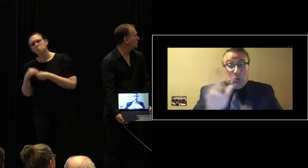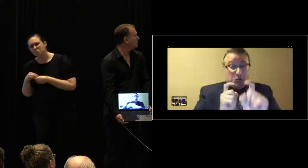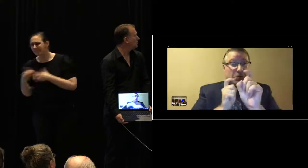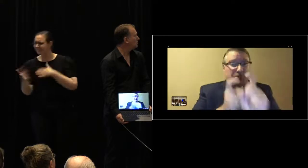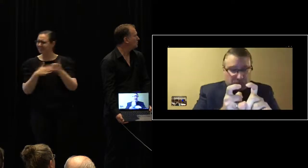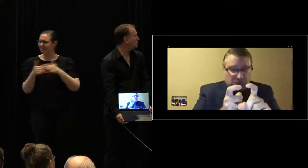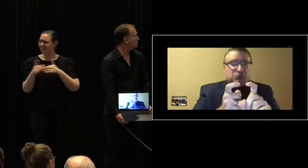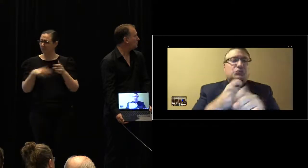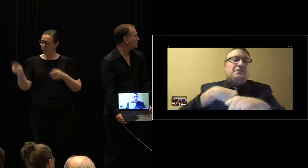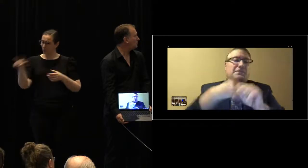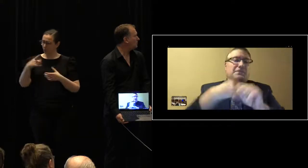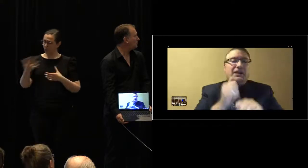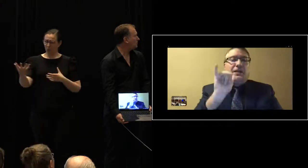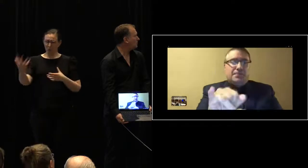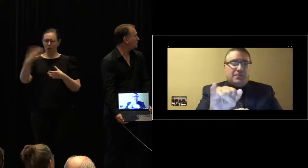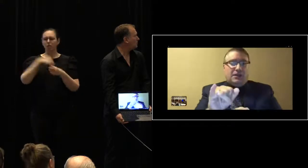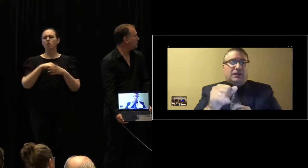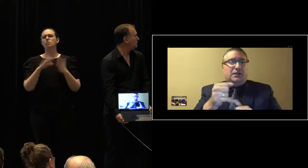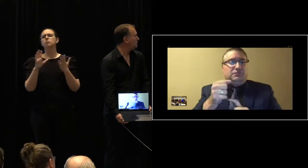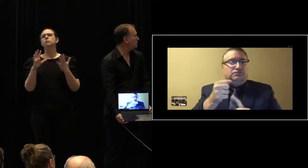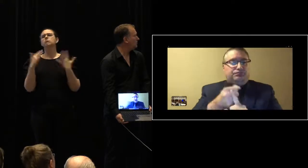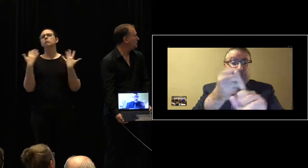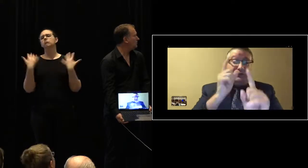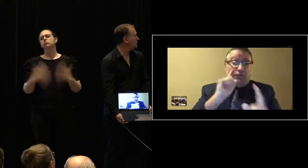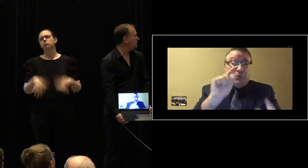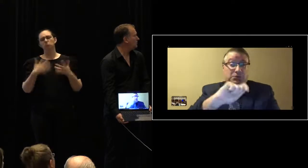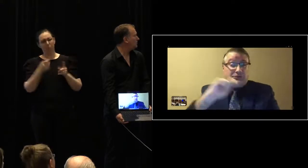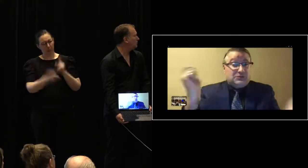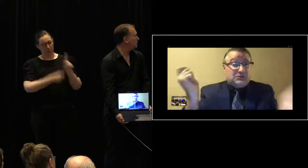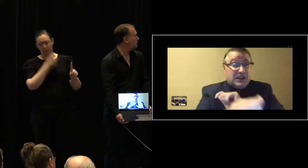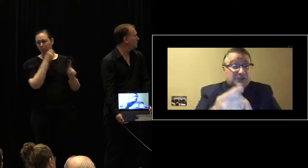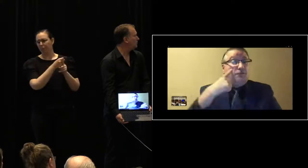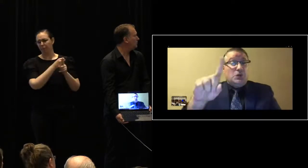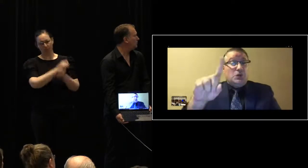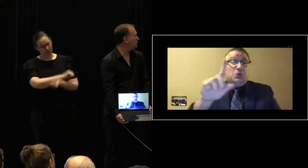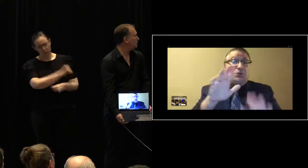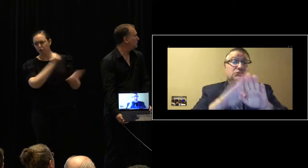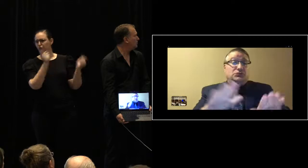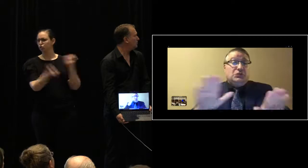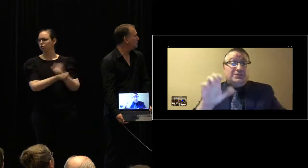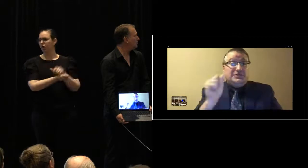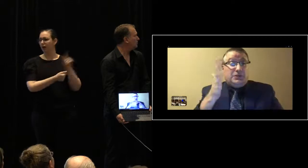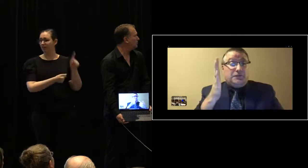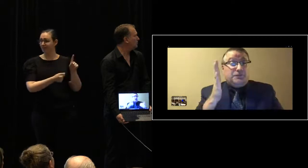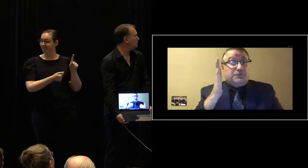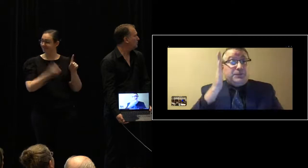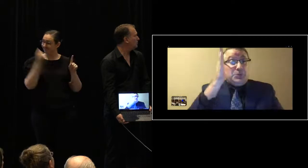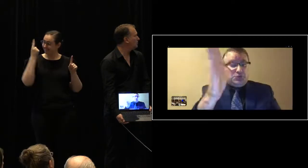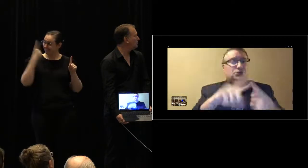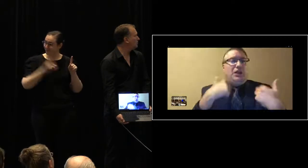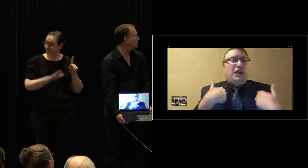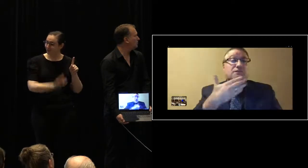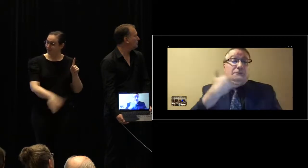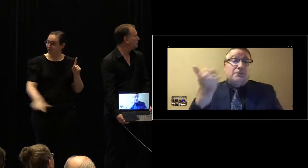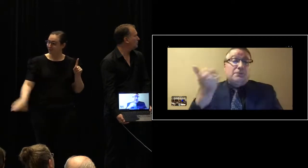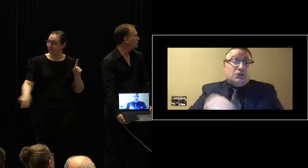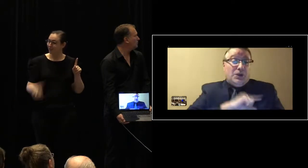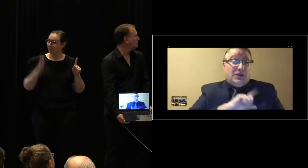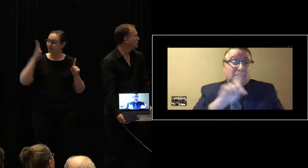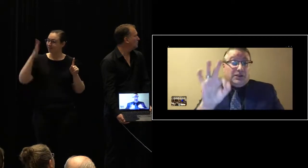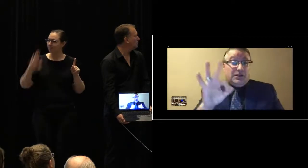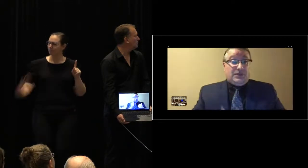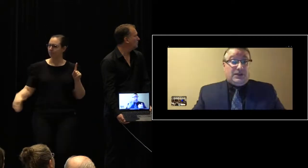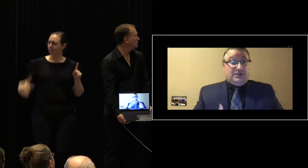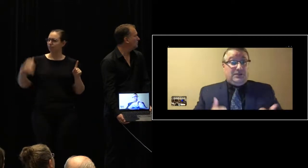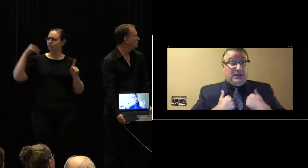contribution, and it mattered. It made an impact to create the change for the future generation to